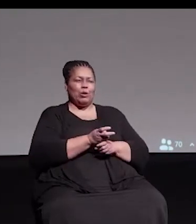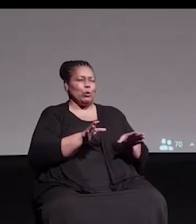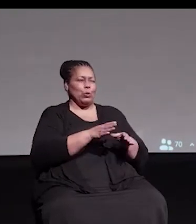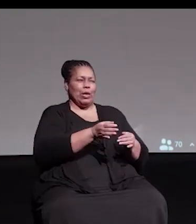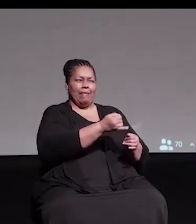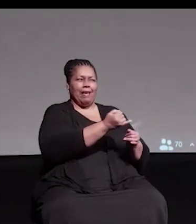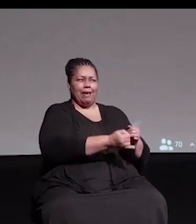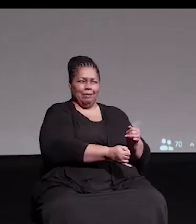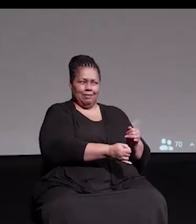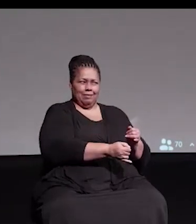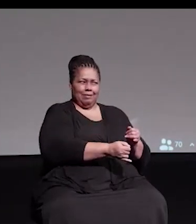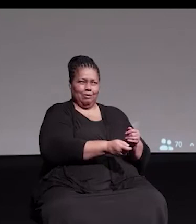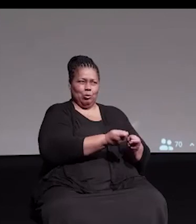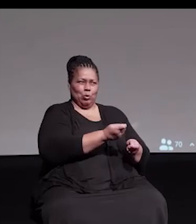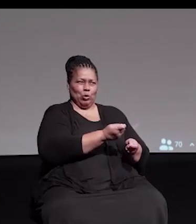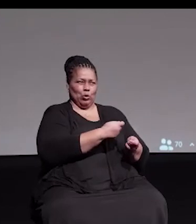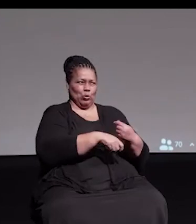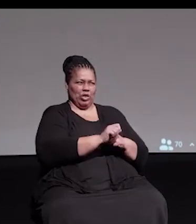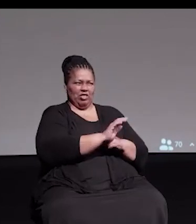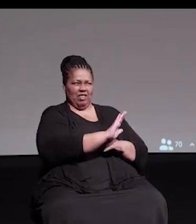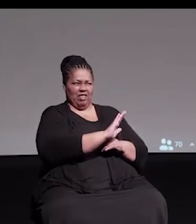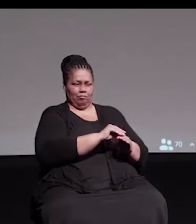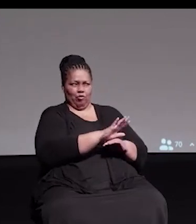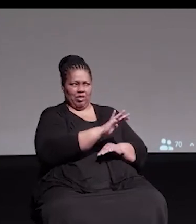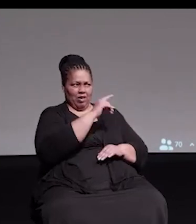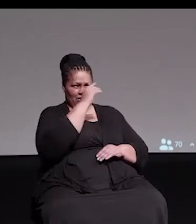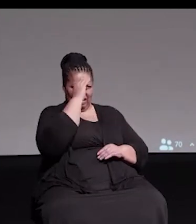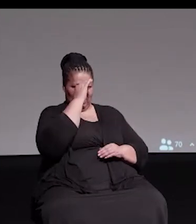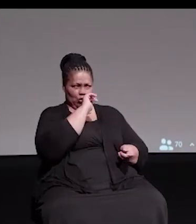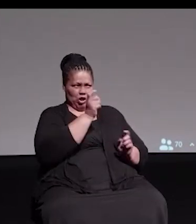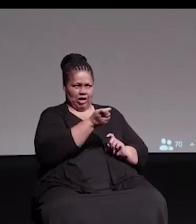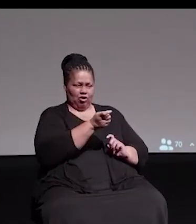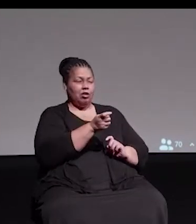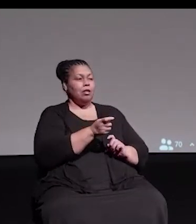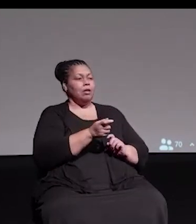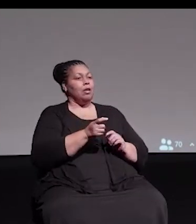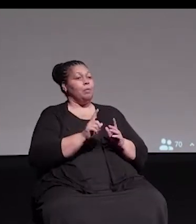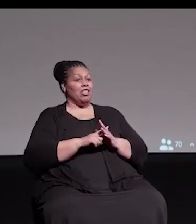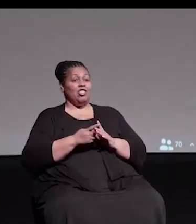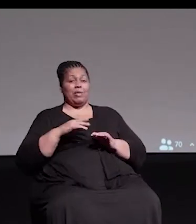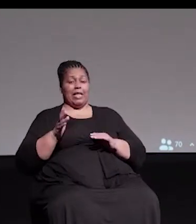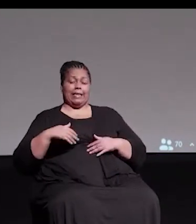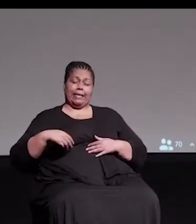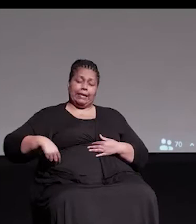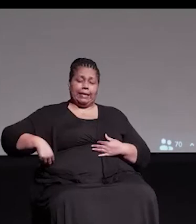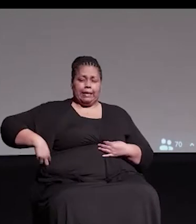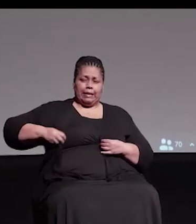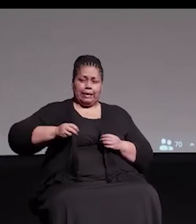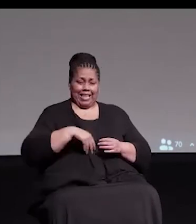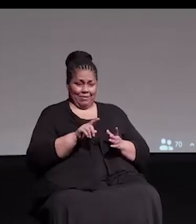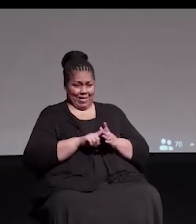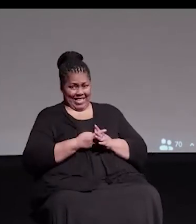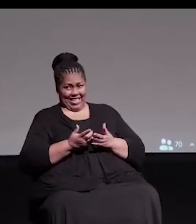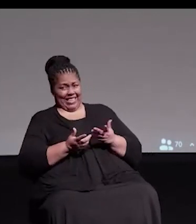point to kind of switch the thinking. But and initially, again, I was kind of like, I don't know if you asked for it at the beginning, but